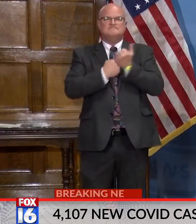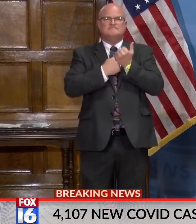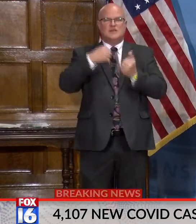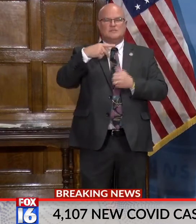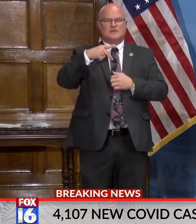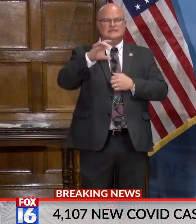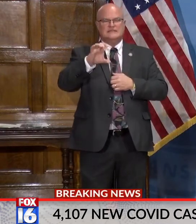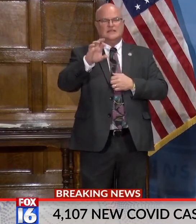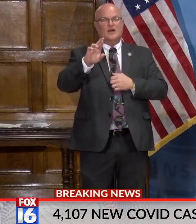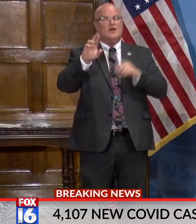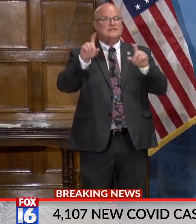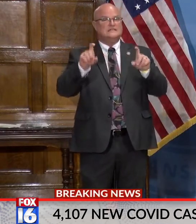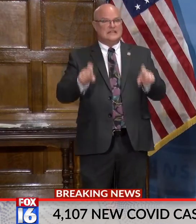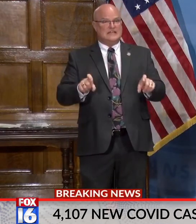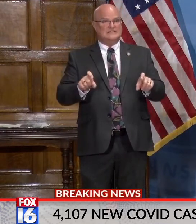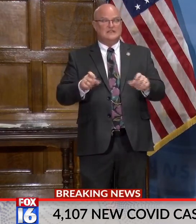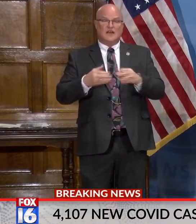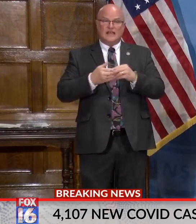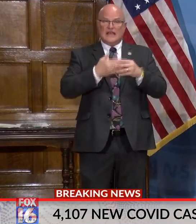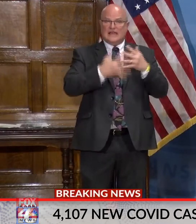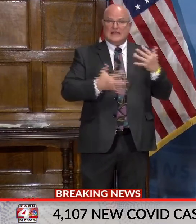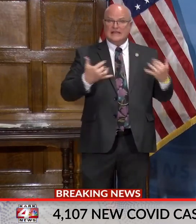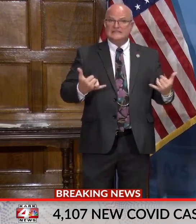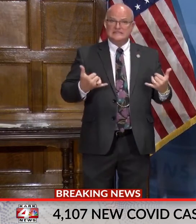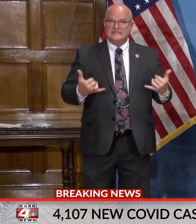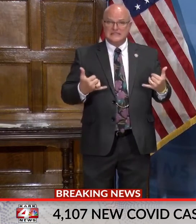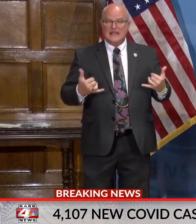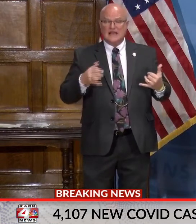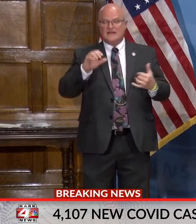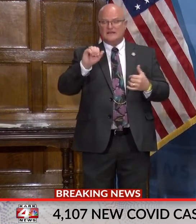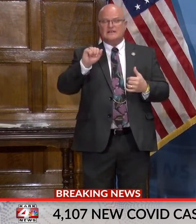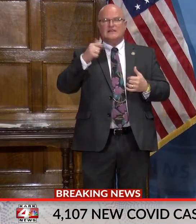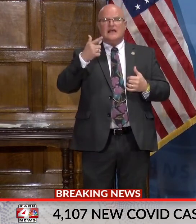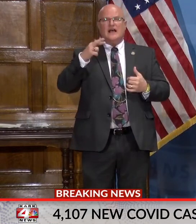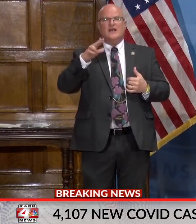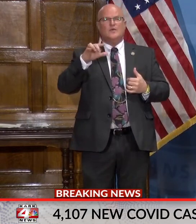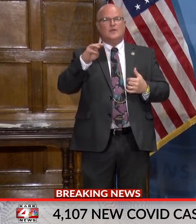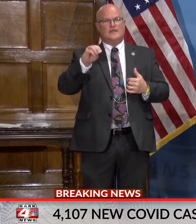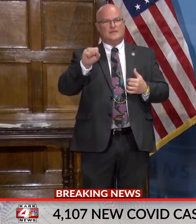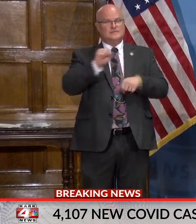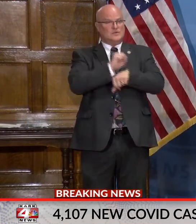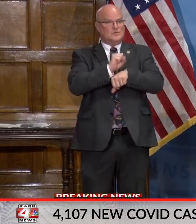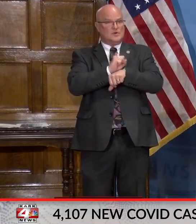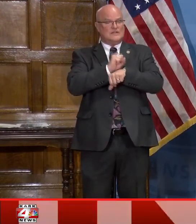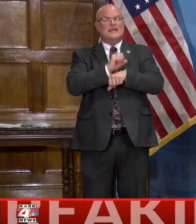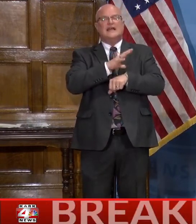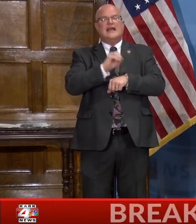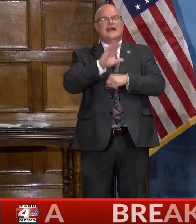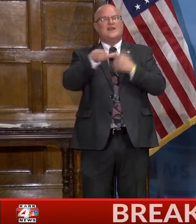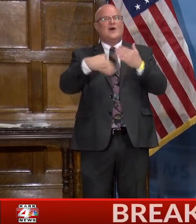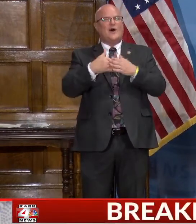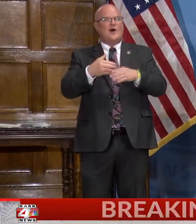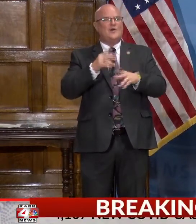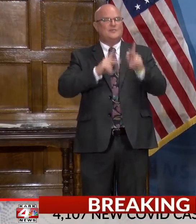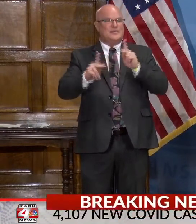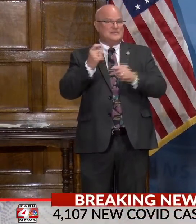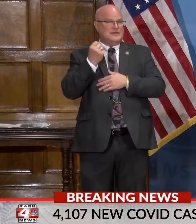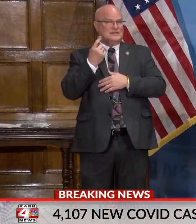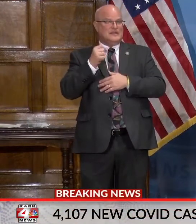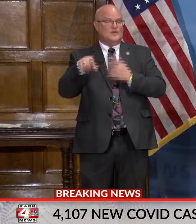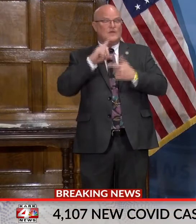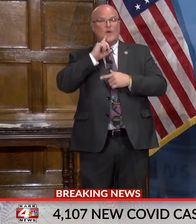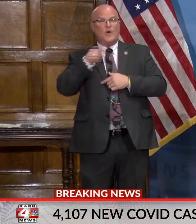test. So there are guidelines now, algorithms that are well worked out, and that all clinicians should understand when they order